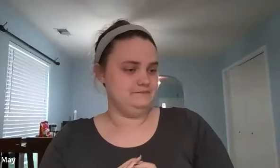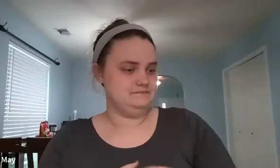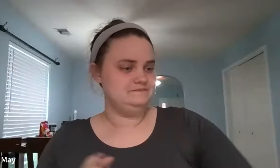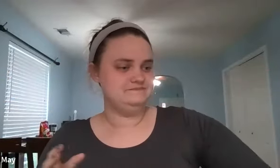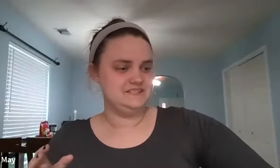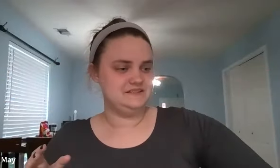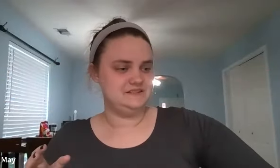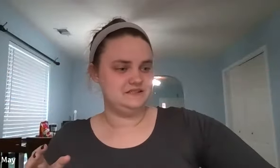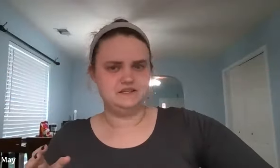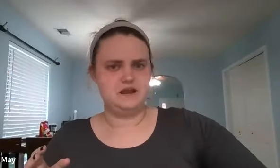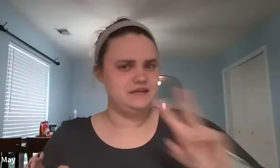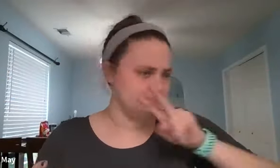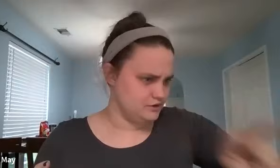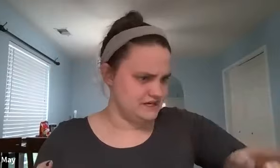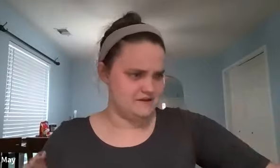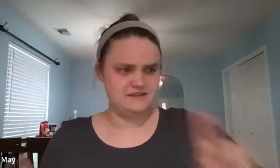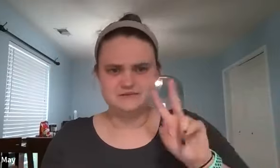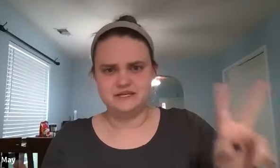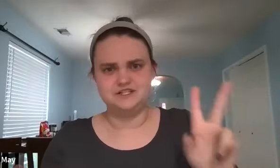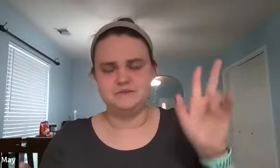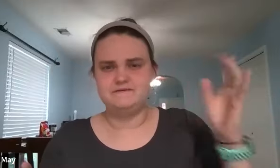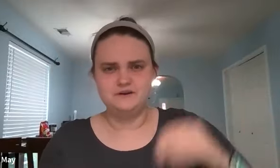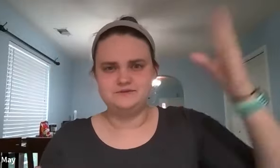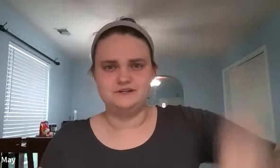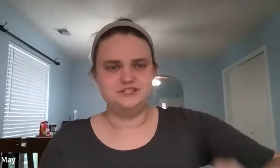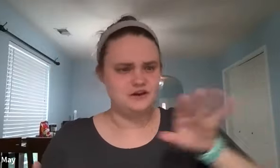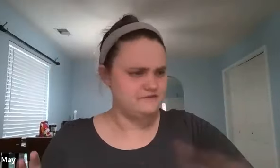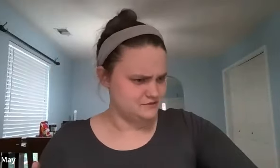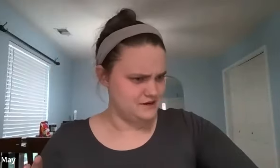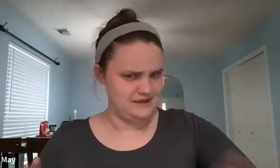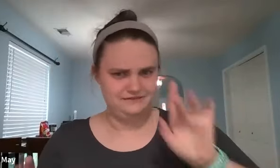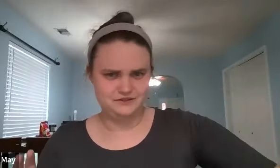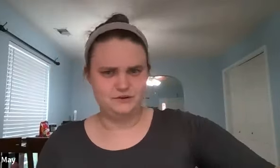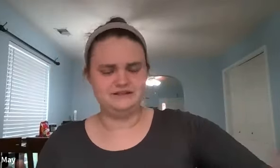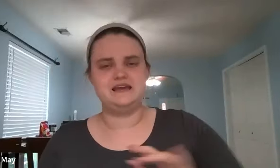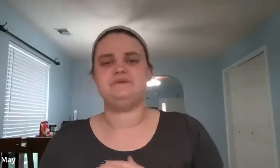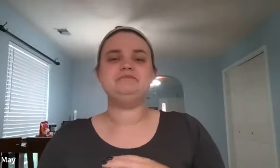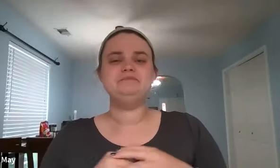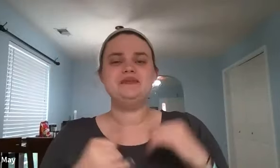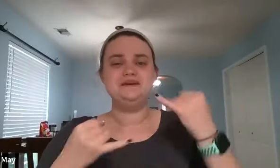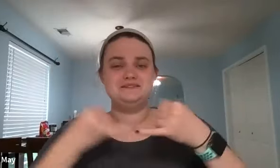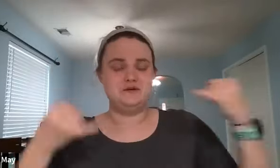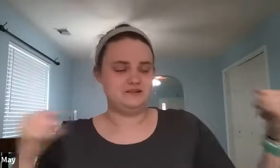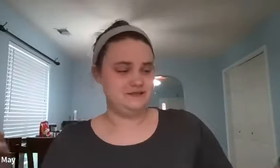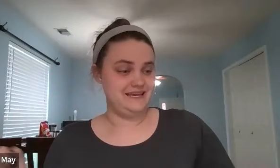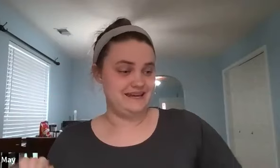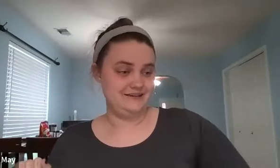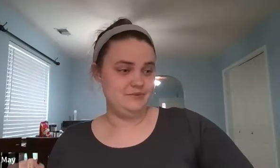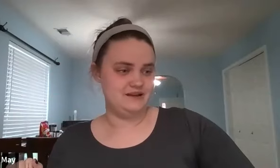Mm-hmm. Good. Sorry, I keep looking at my list, making sure my phone keeps wanting to shut off. That's why I'm like quickly tapping. So our spaghetti or